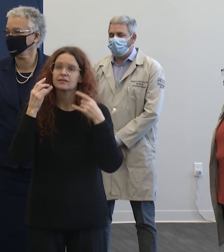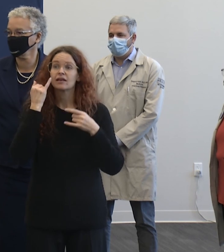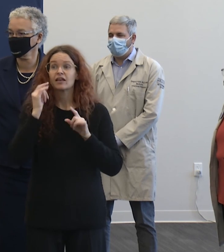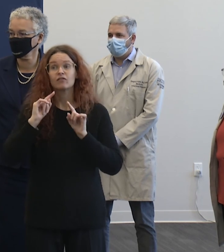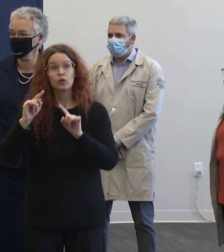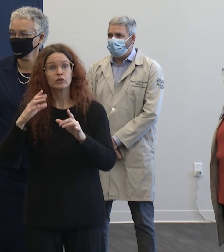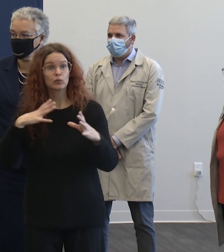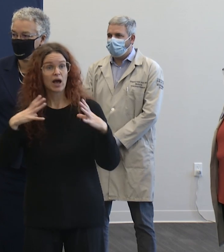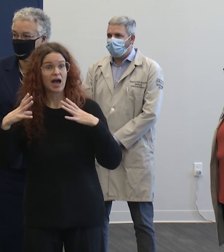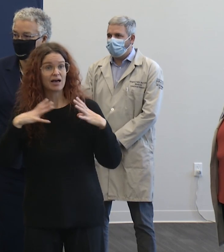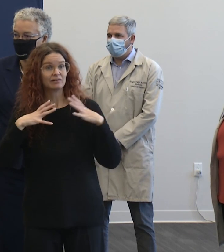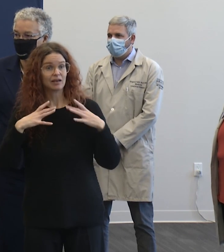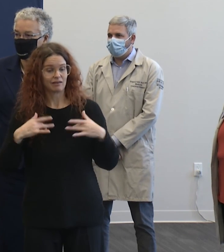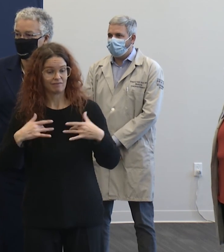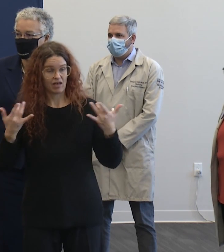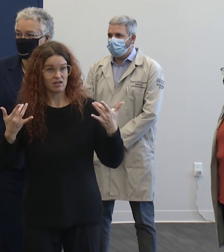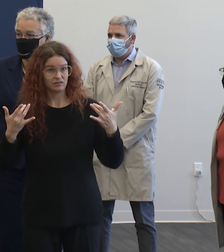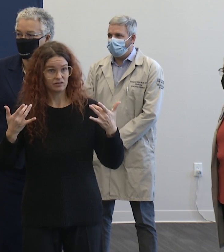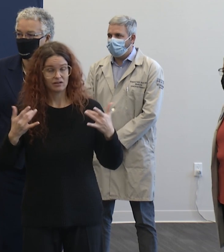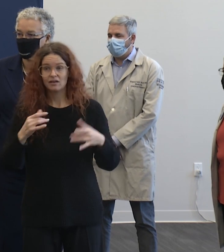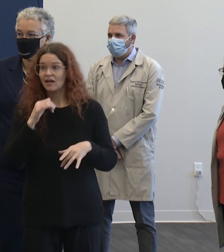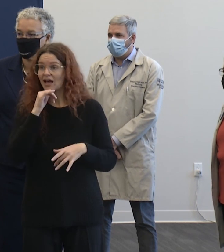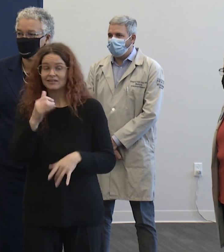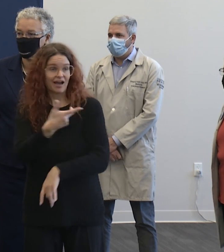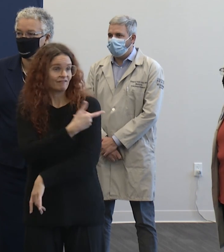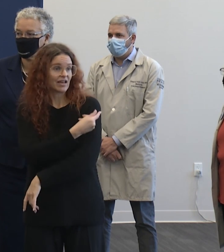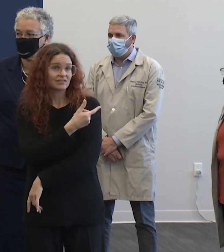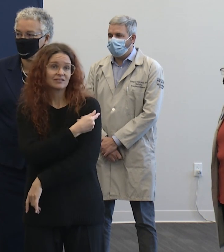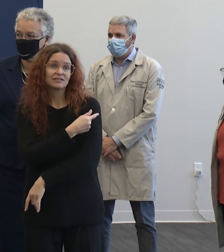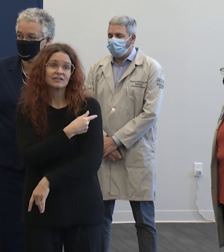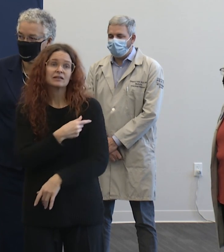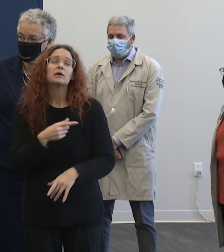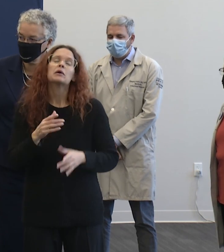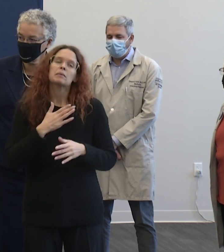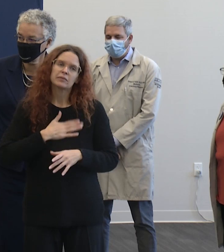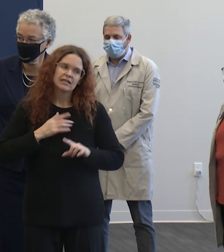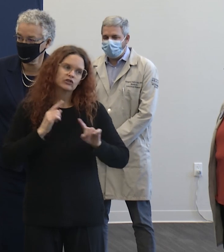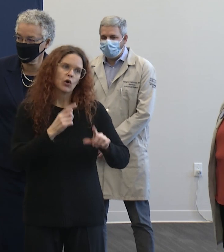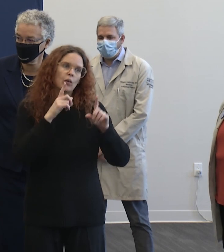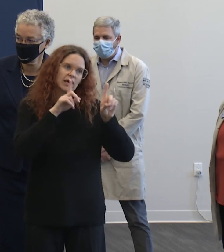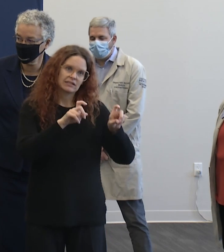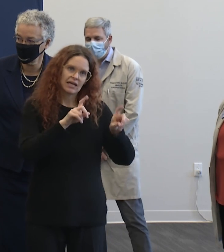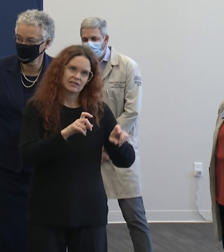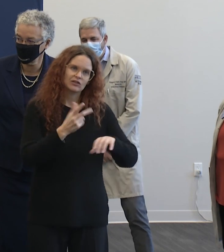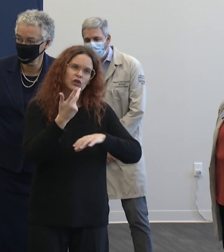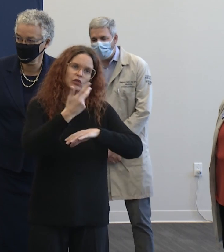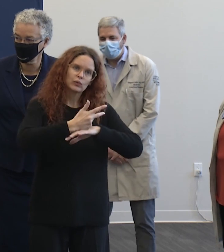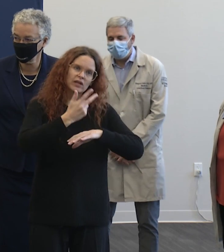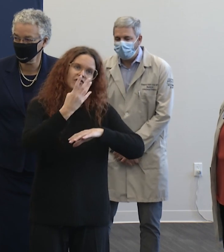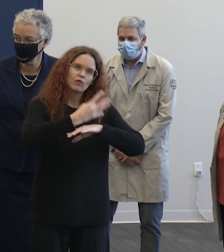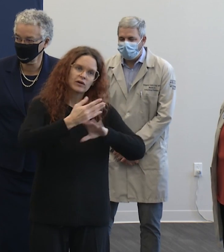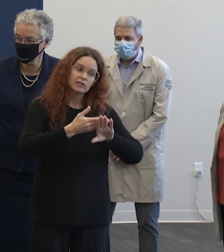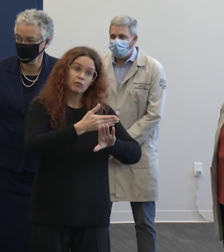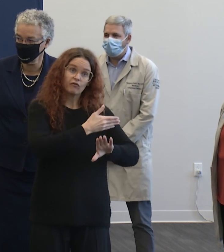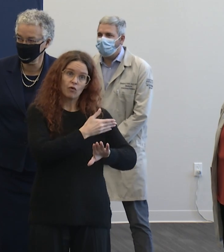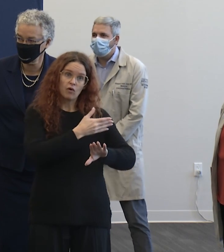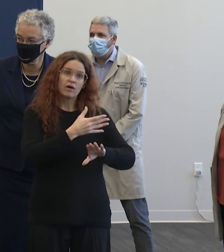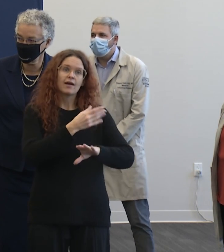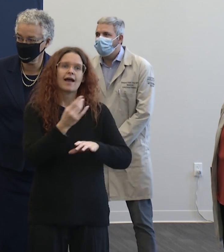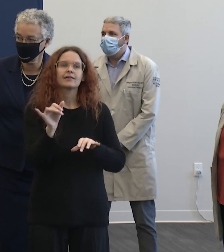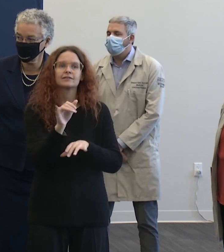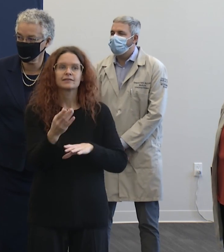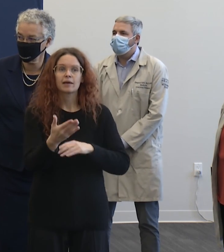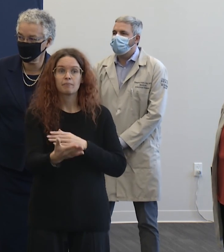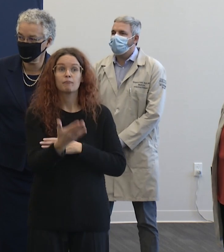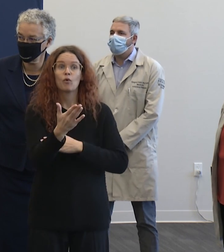holiday event and you're not vaccinated, please get tested. Get tested 3 or 4 days before the event and on the morning of the event